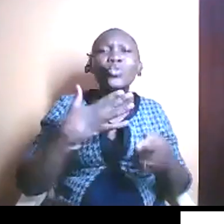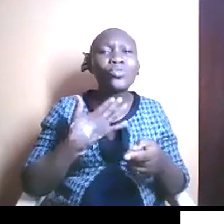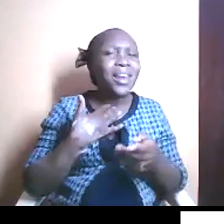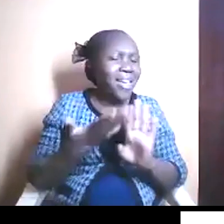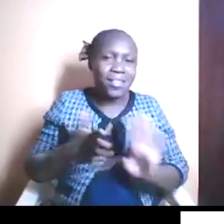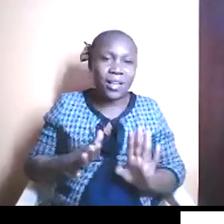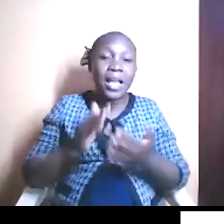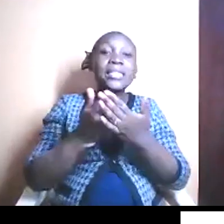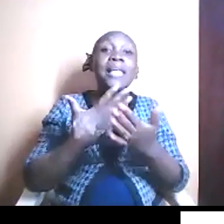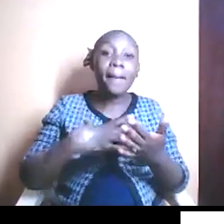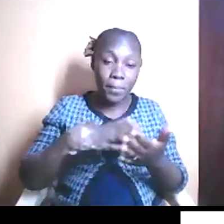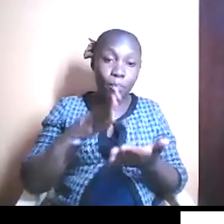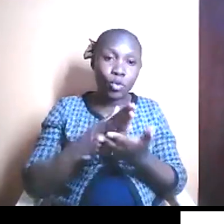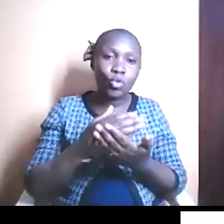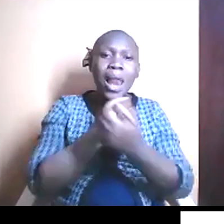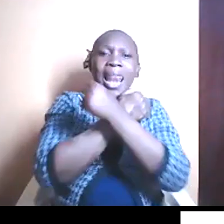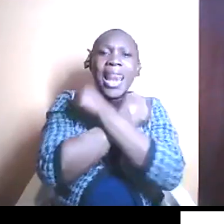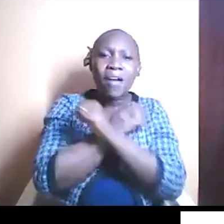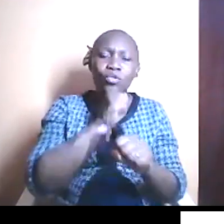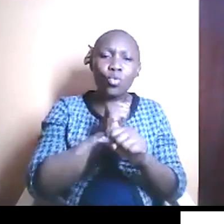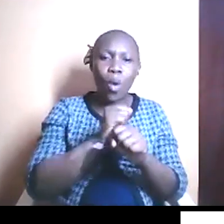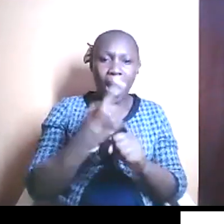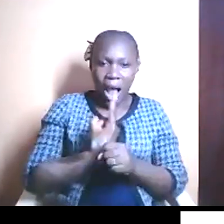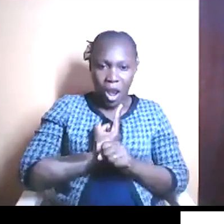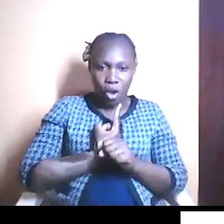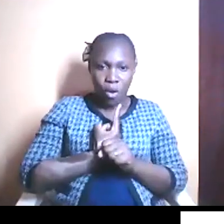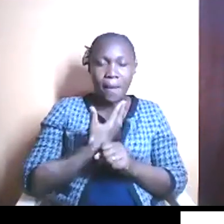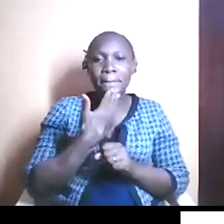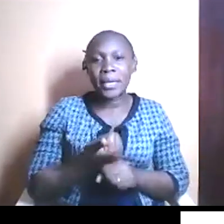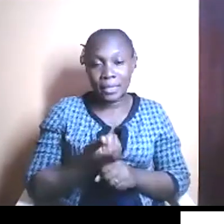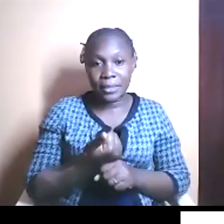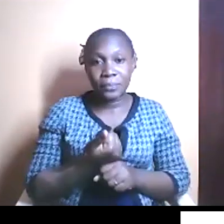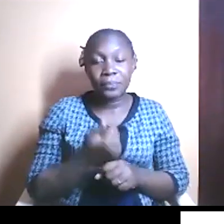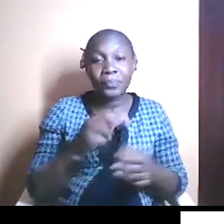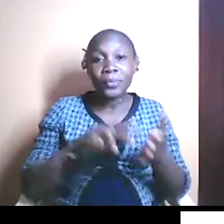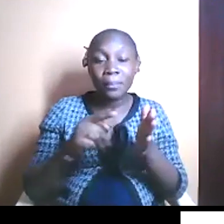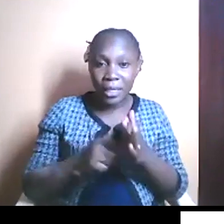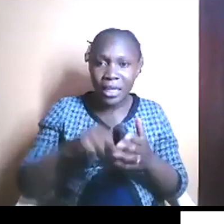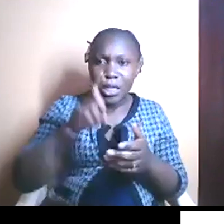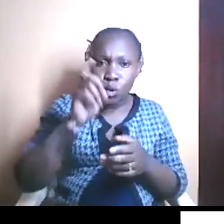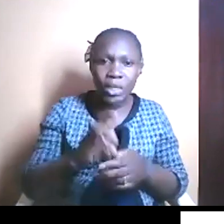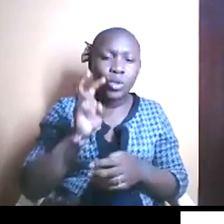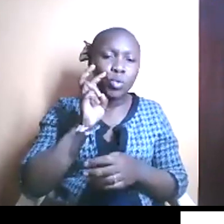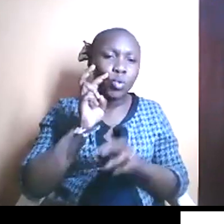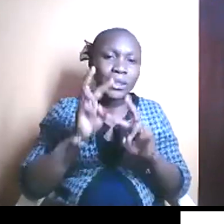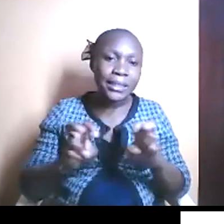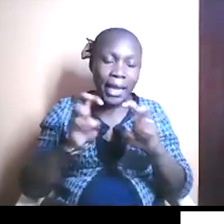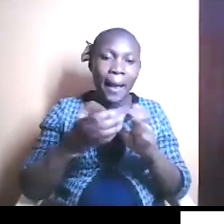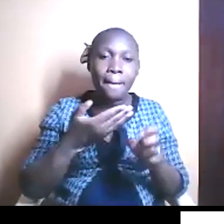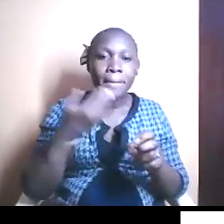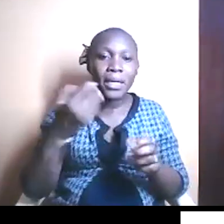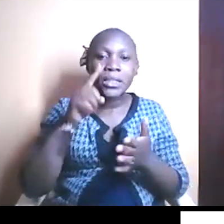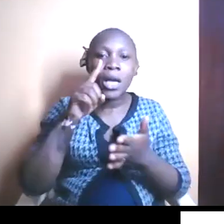best alone, on their own. So you want to keep checking what you need in any space where you're